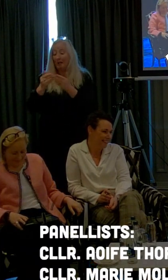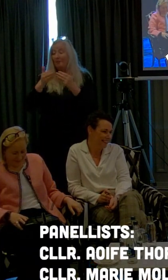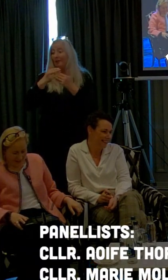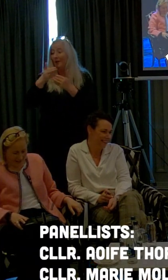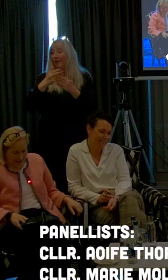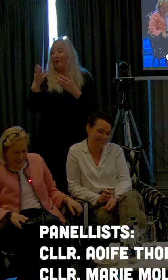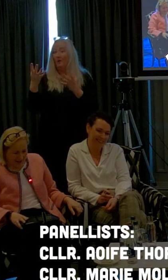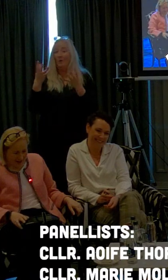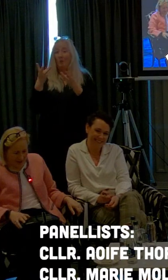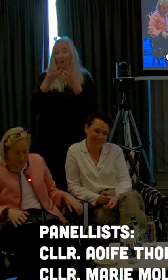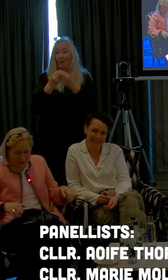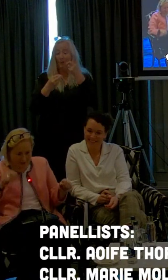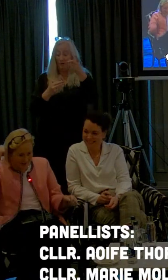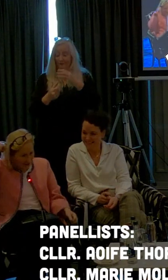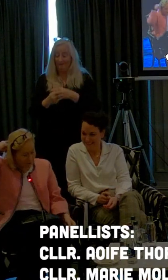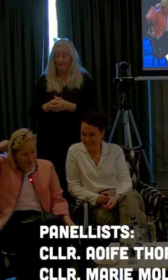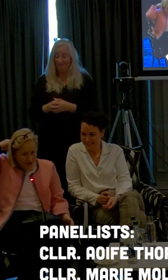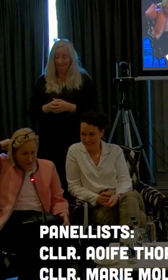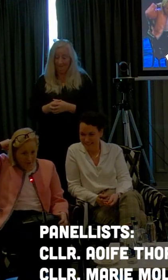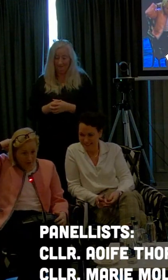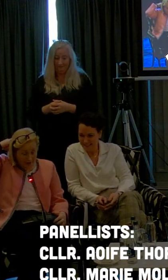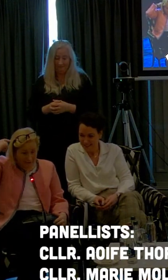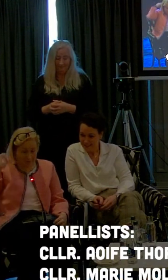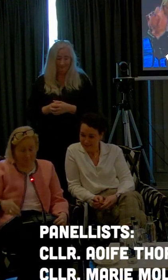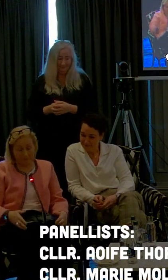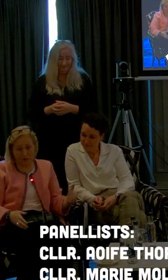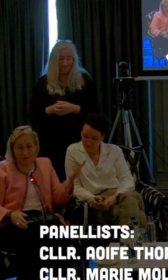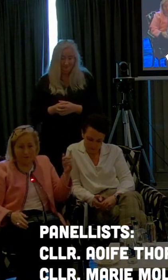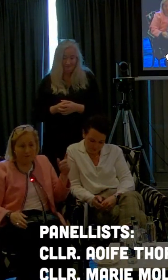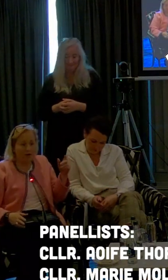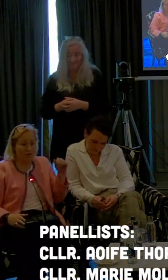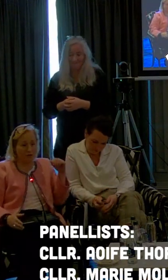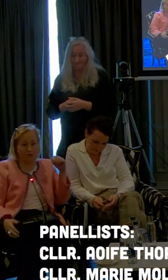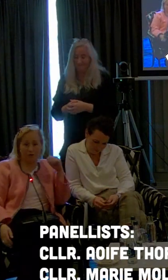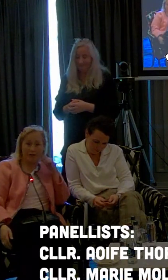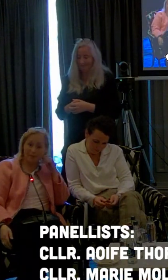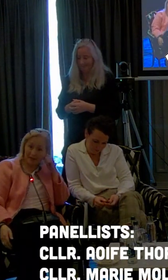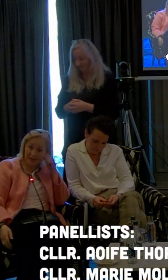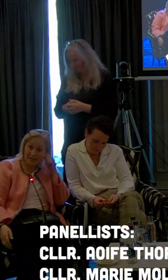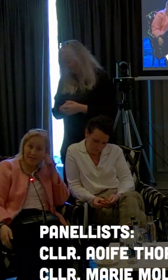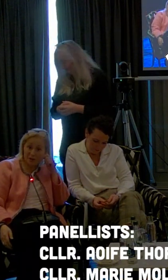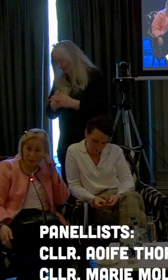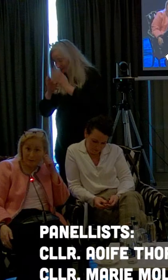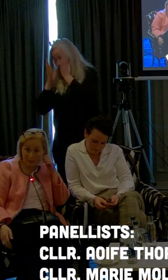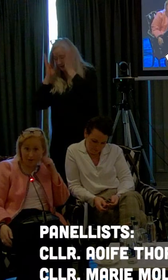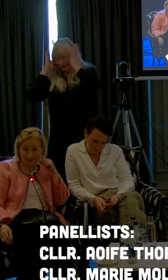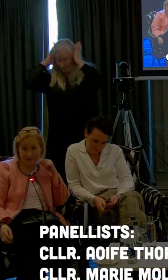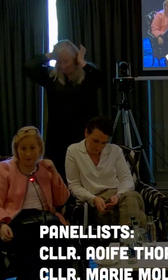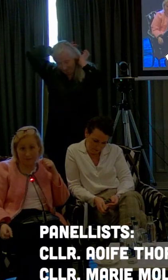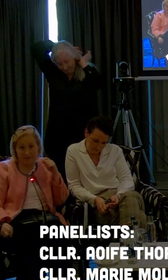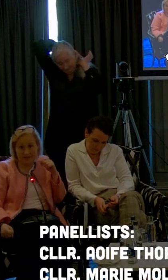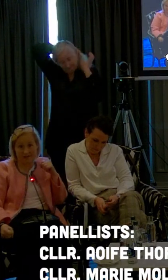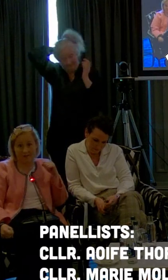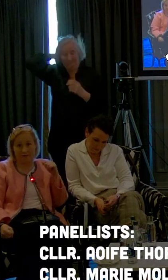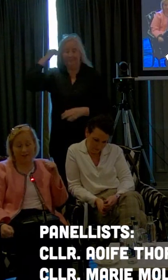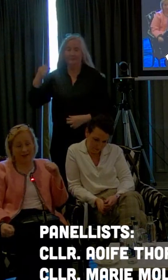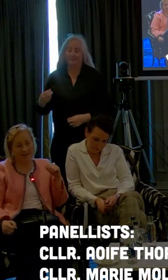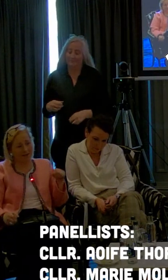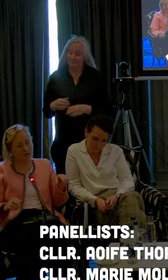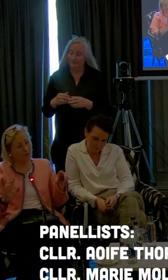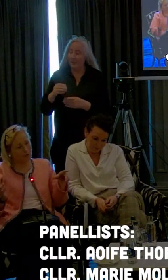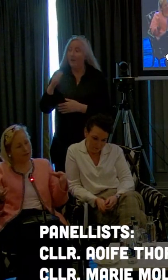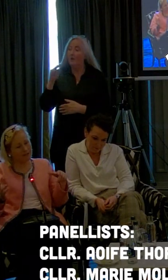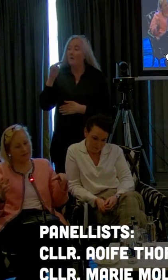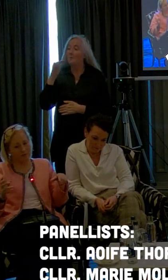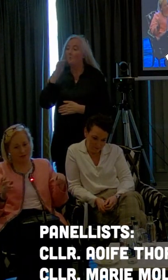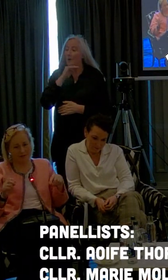would you maybe answer that as well, if you don't mind? In relation to that question, like Marie used the word empathy, and it is extremely important to be empathetic, okay? And